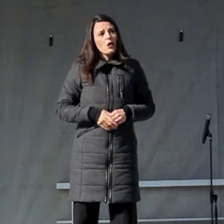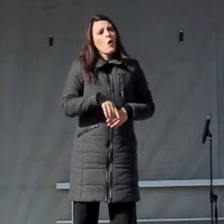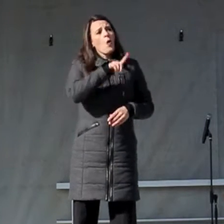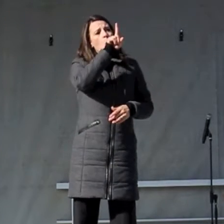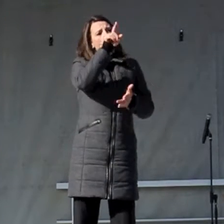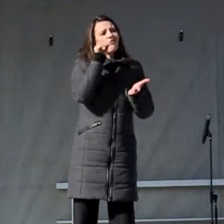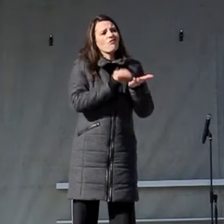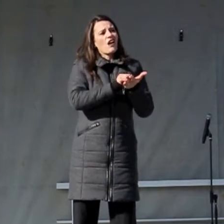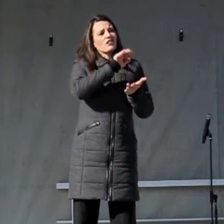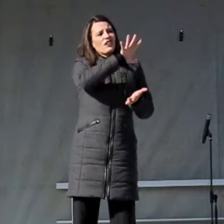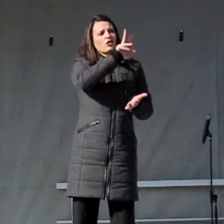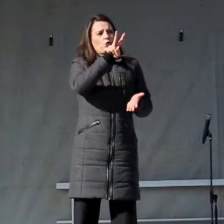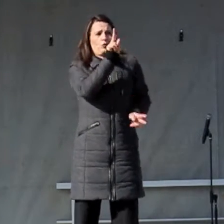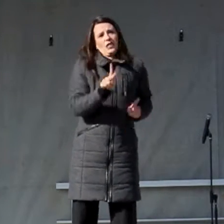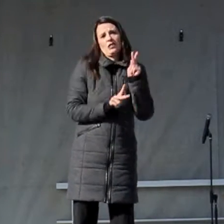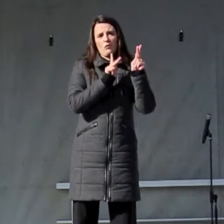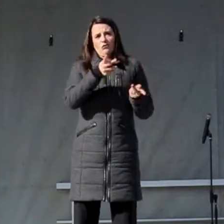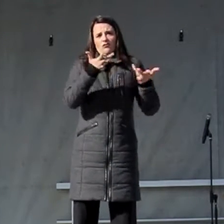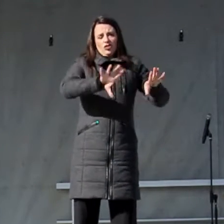1,052 people.